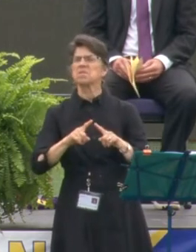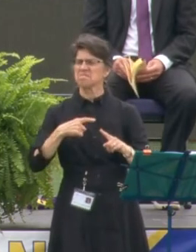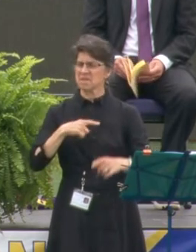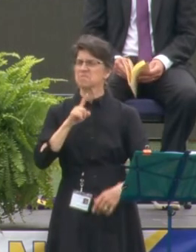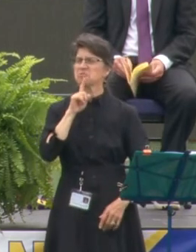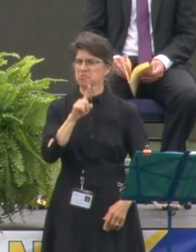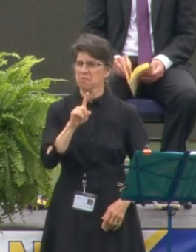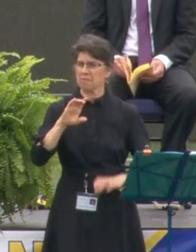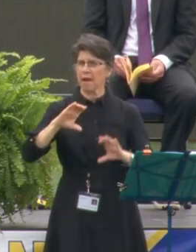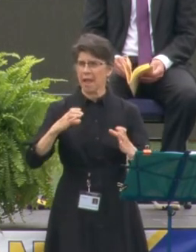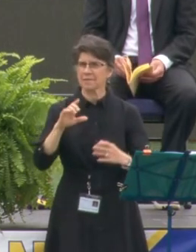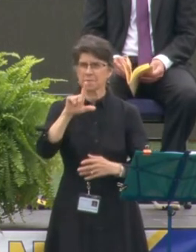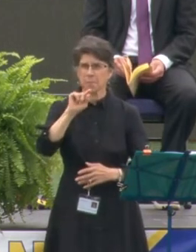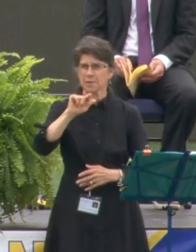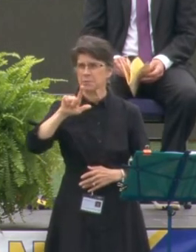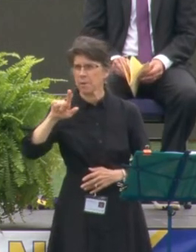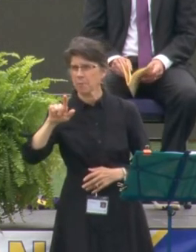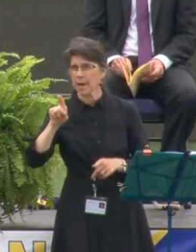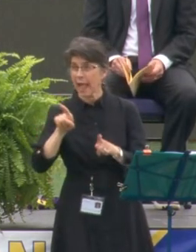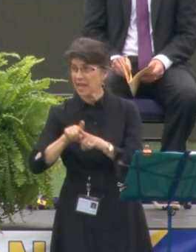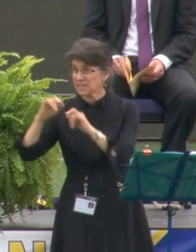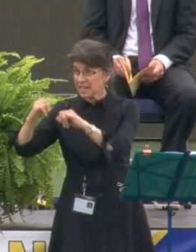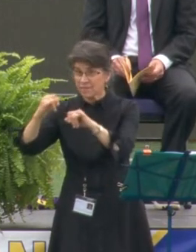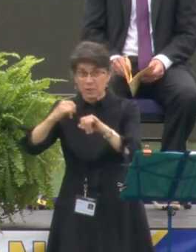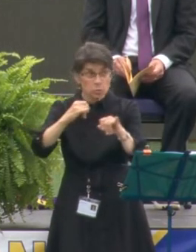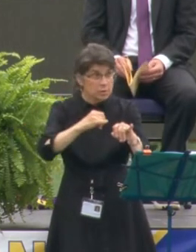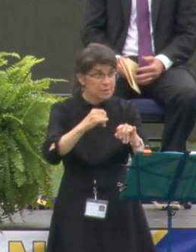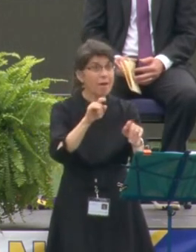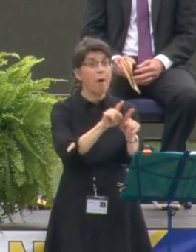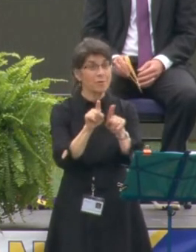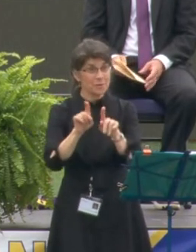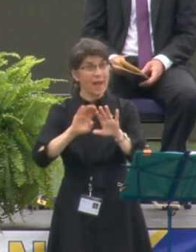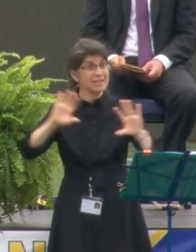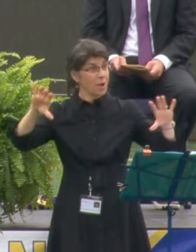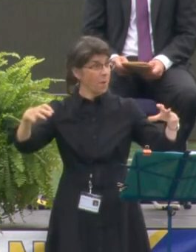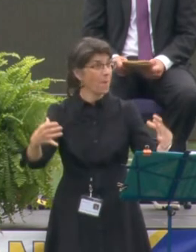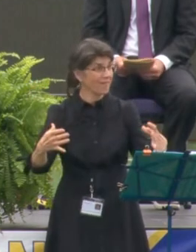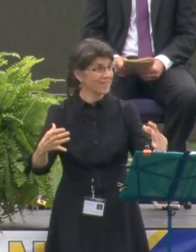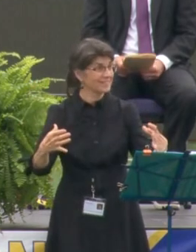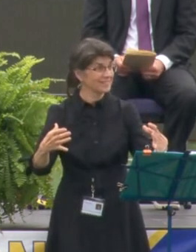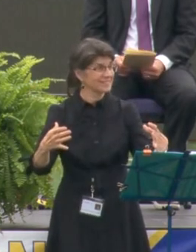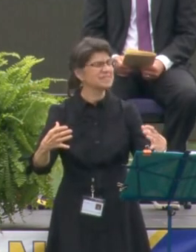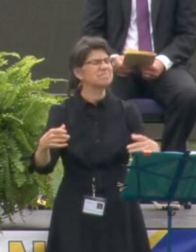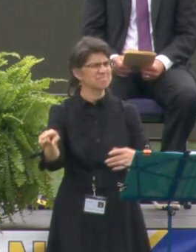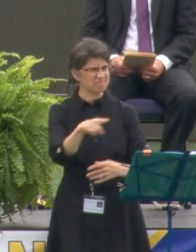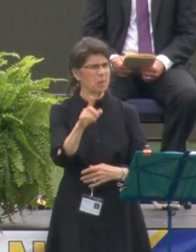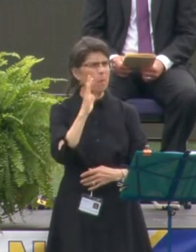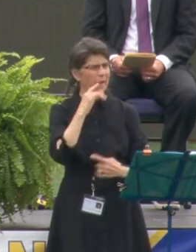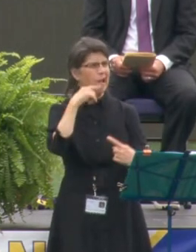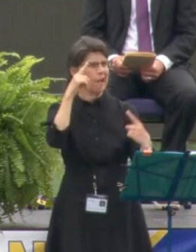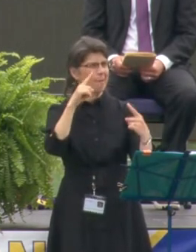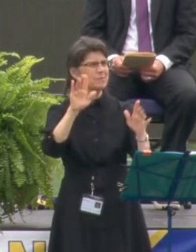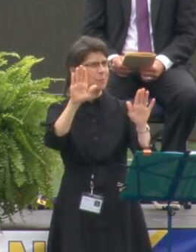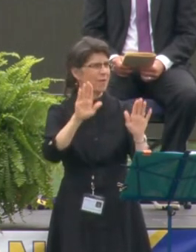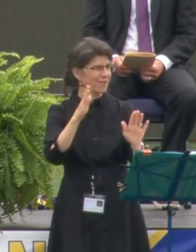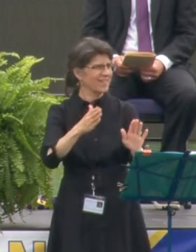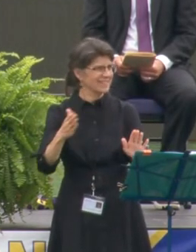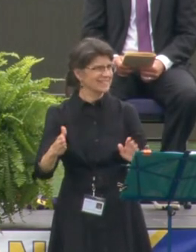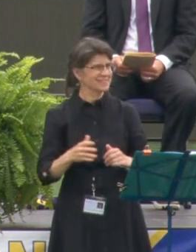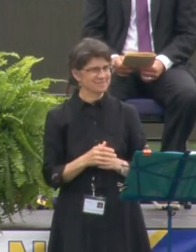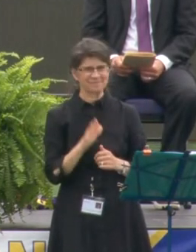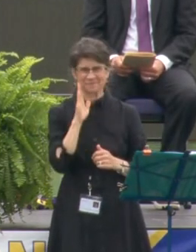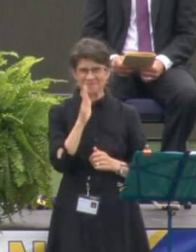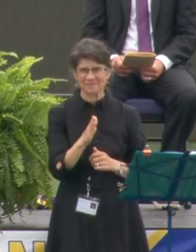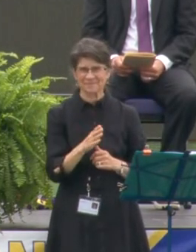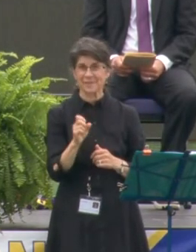of 2021, as individuals and as a whole, will accomplish great things.